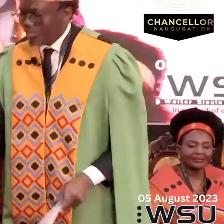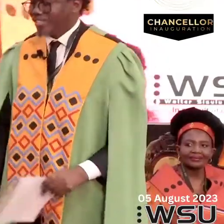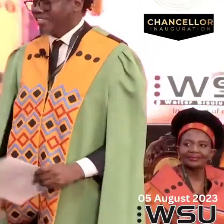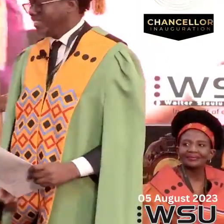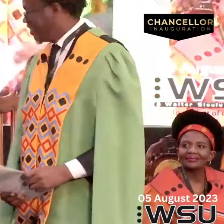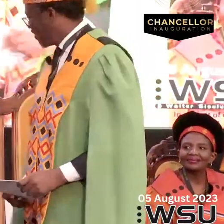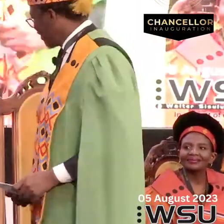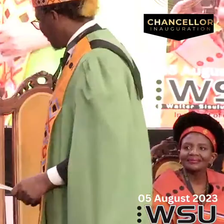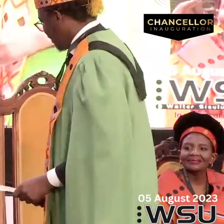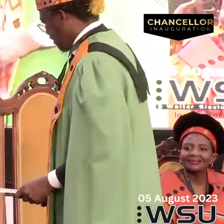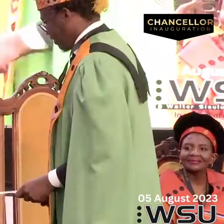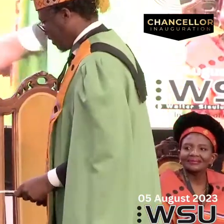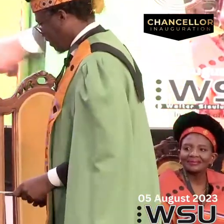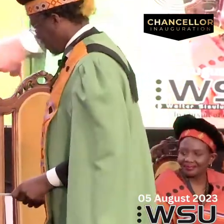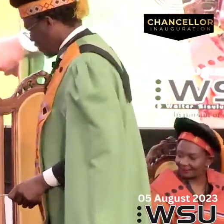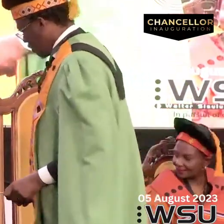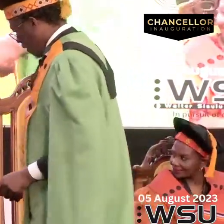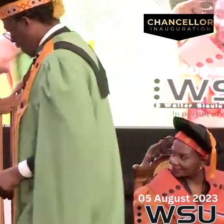Congratulations. Thank you.